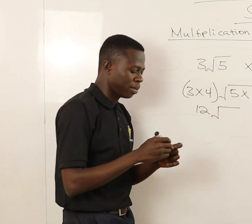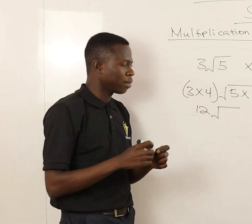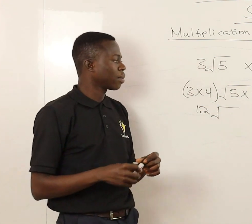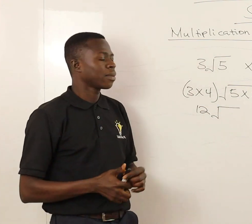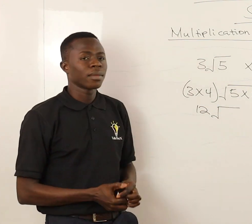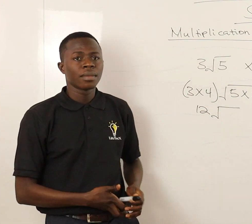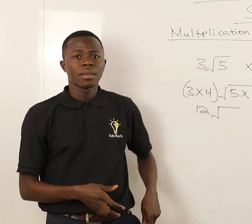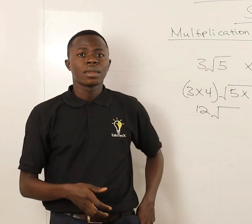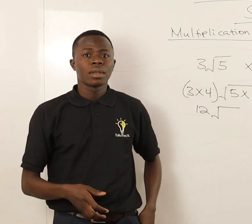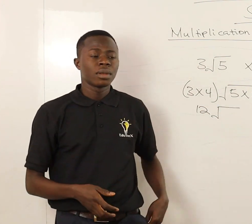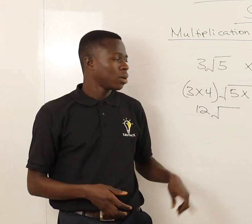And